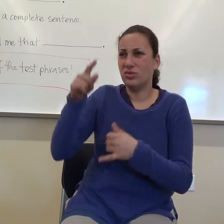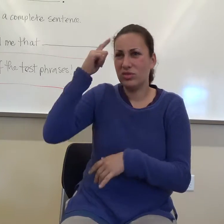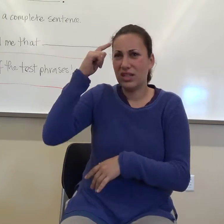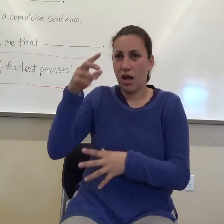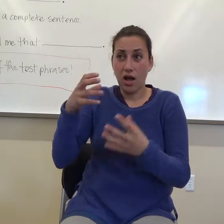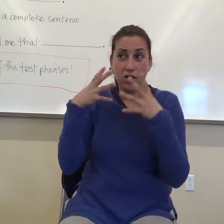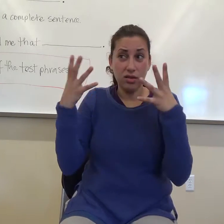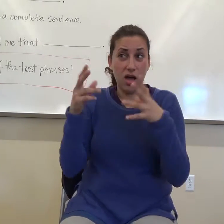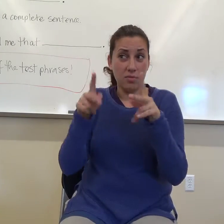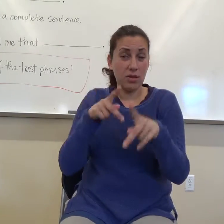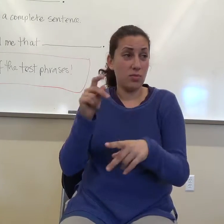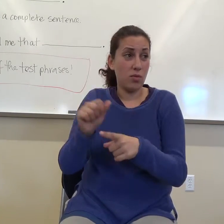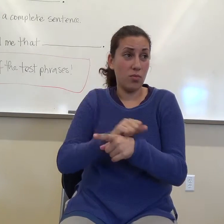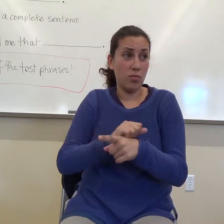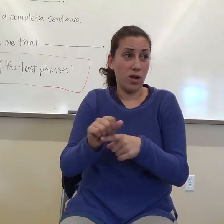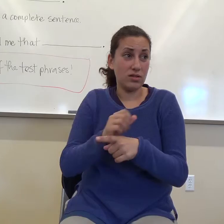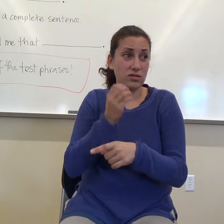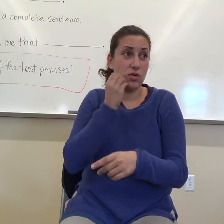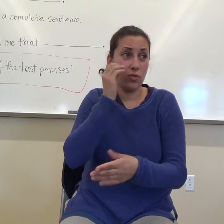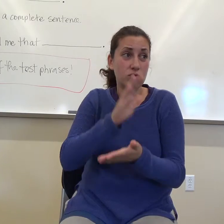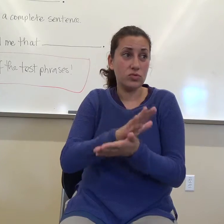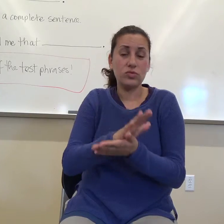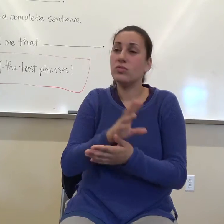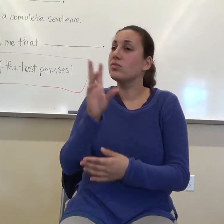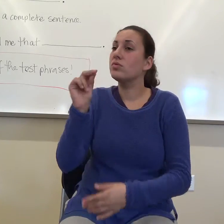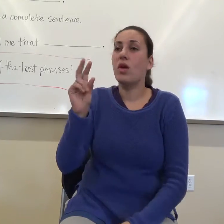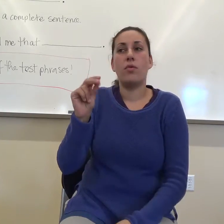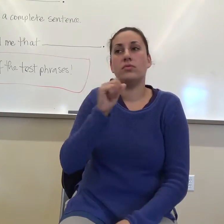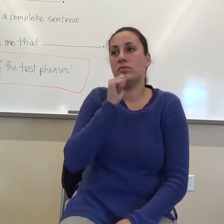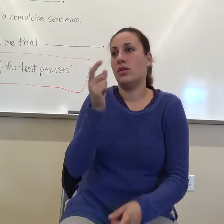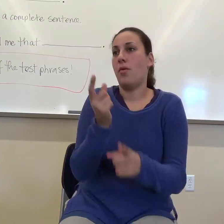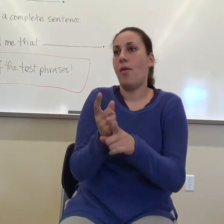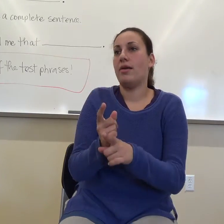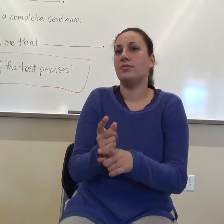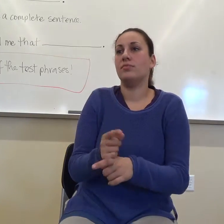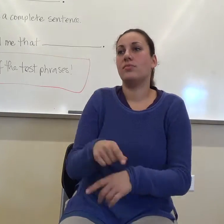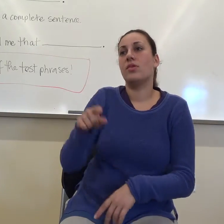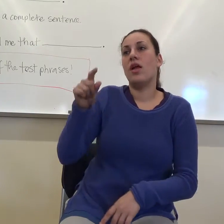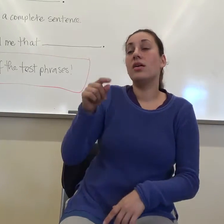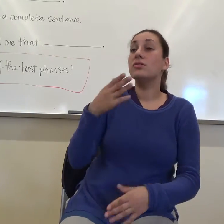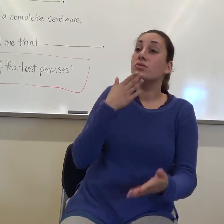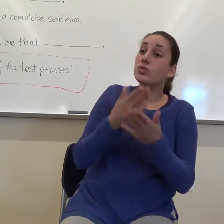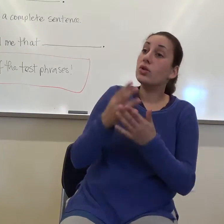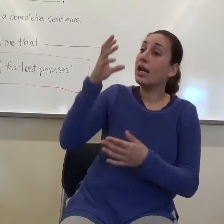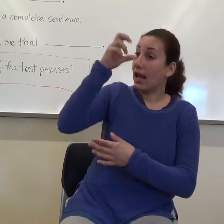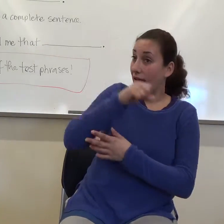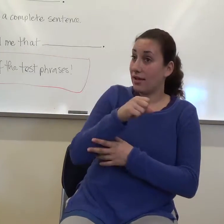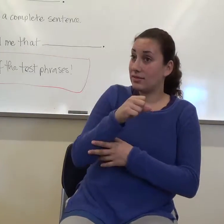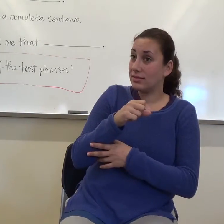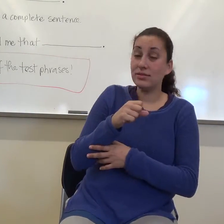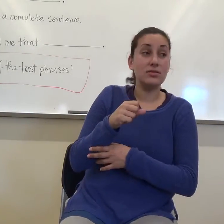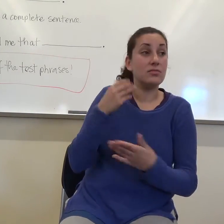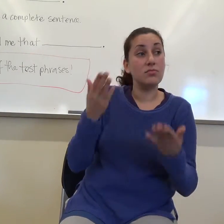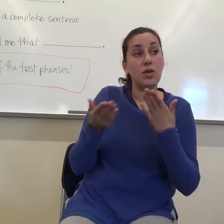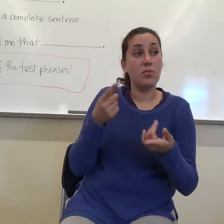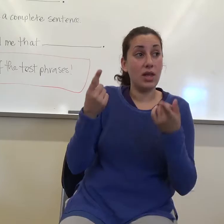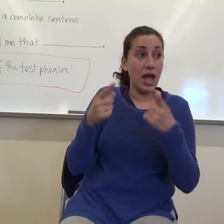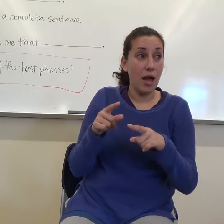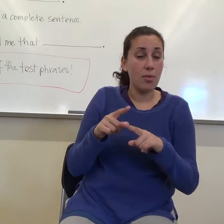what you gotta fight against. That's a good assumption of what's gonna come after that but it